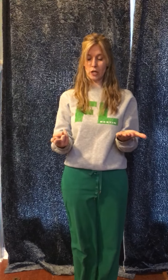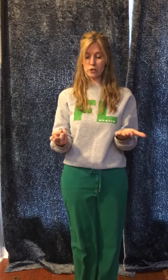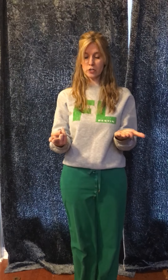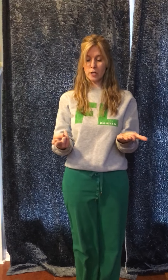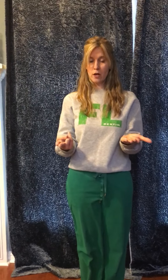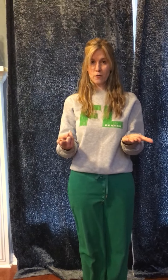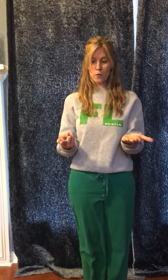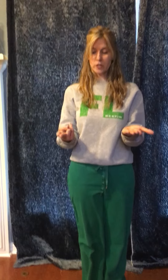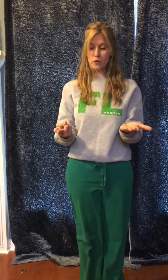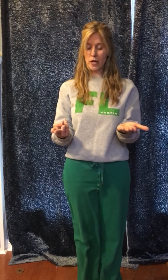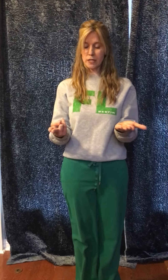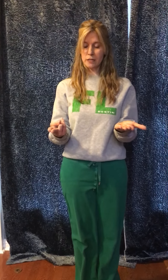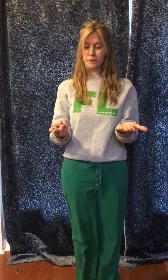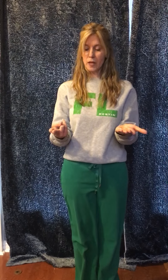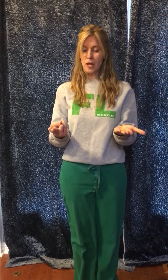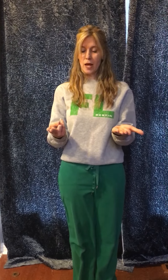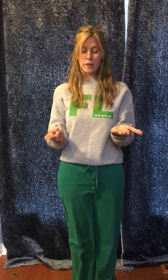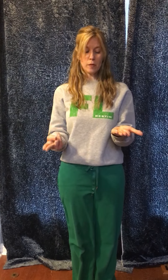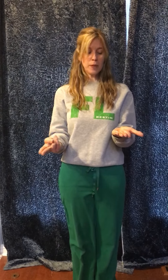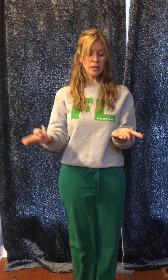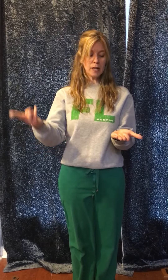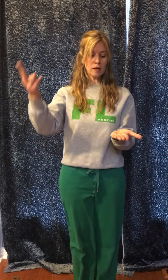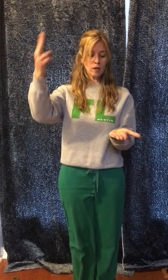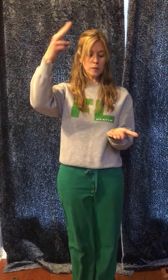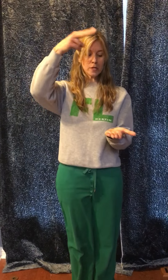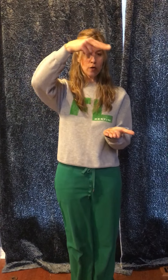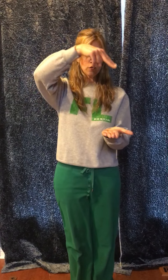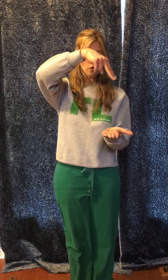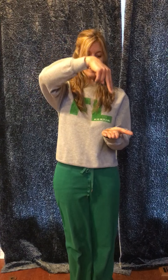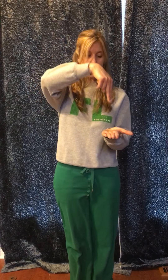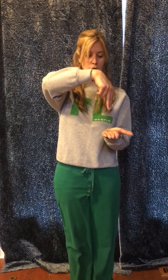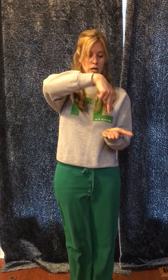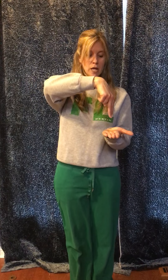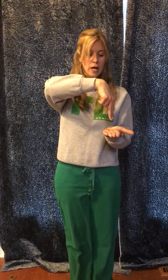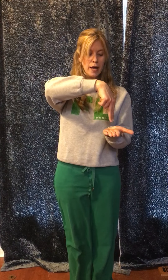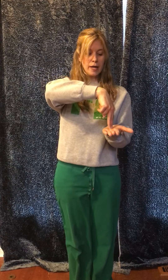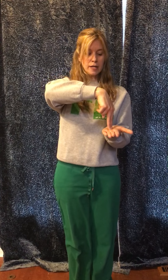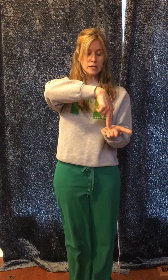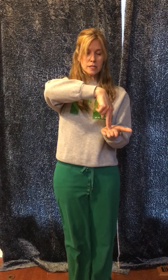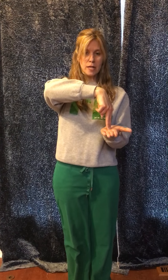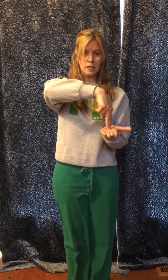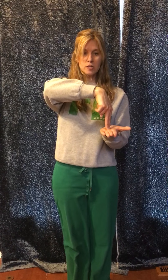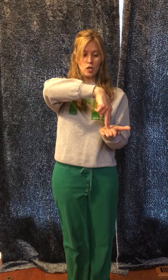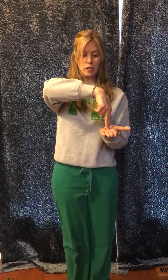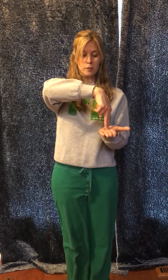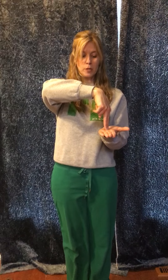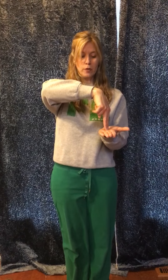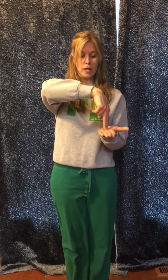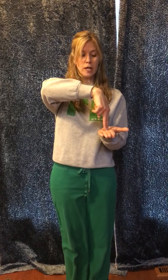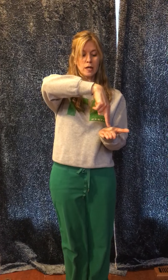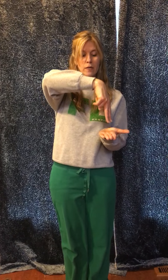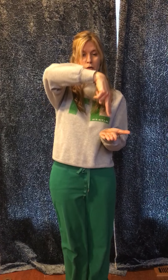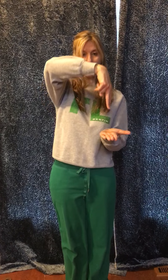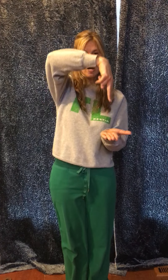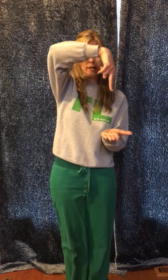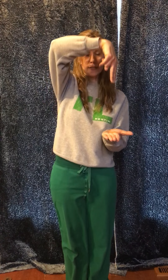fingers for resurrected. And then the pink hand comes over and it stands on the blue hand and then